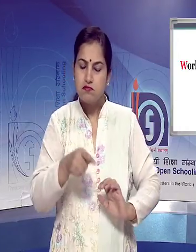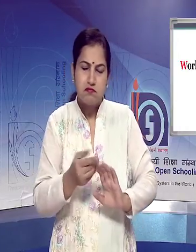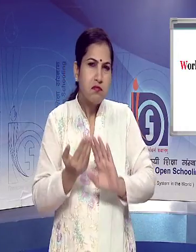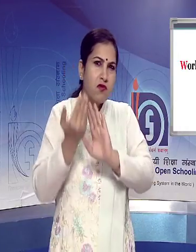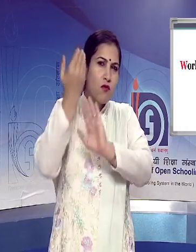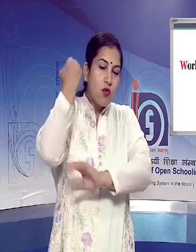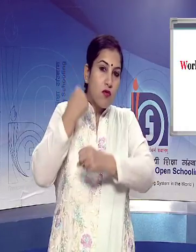in